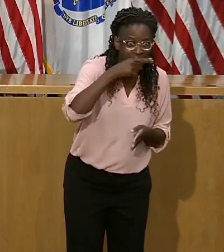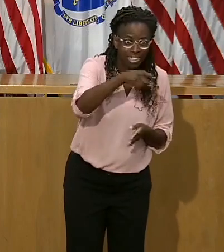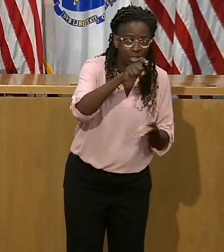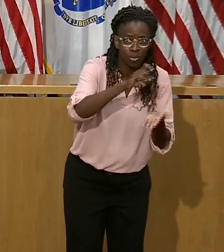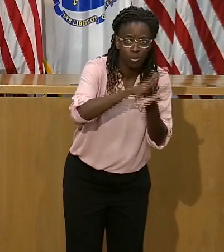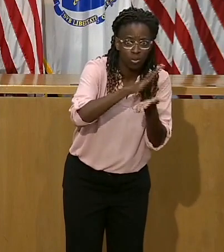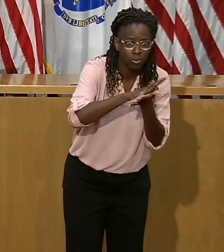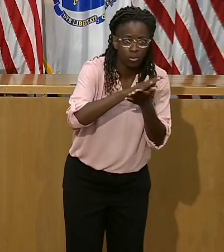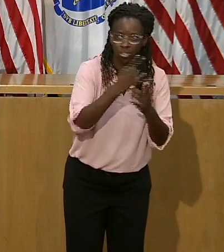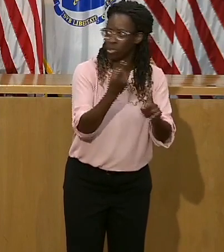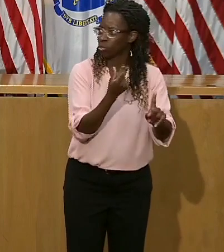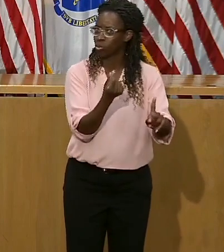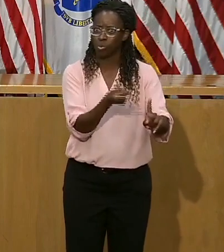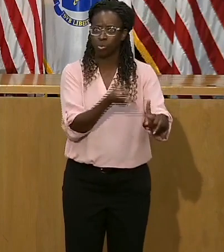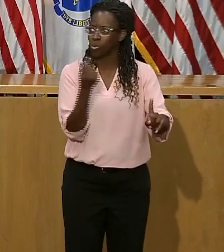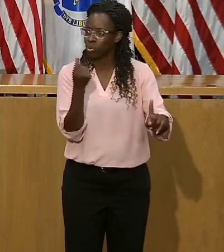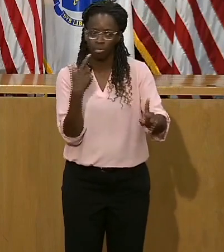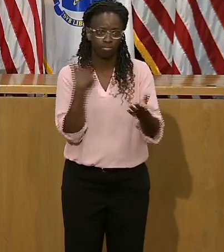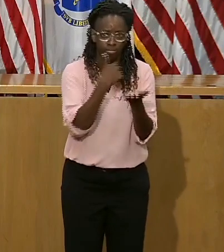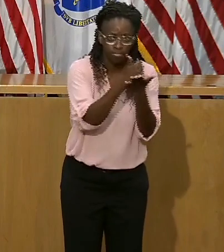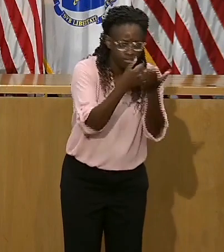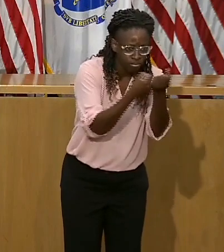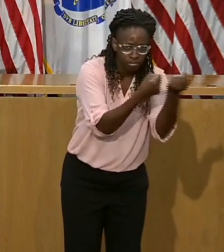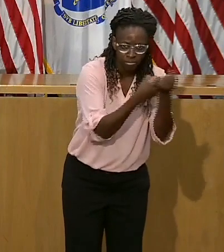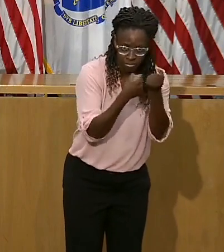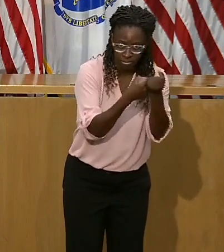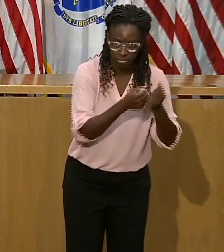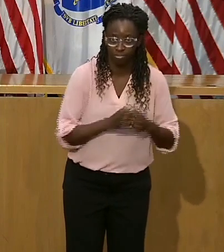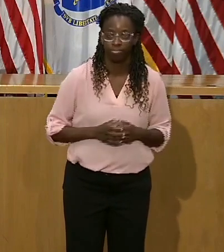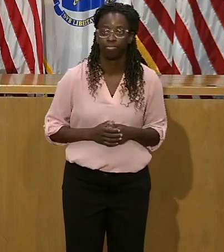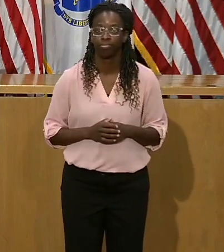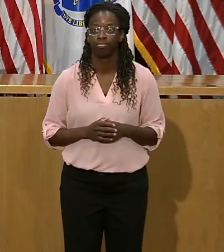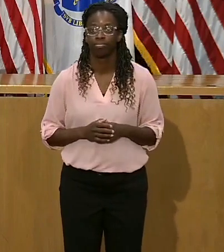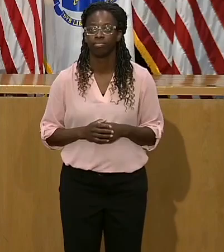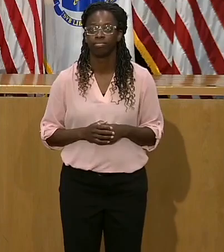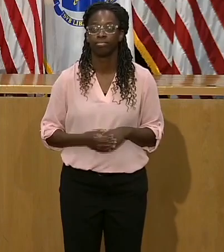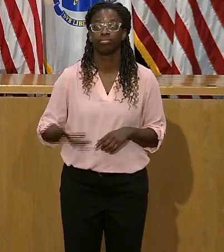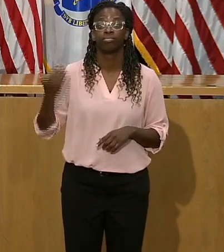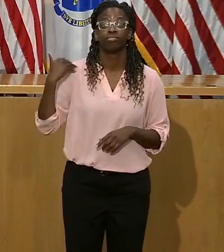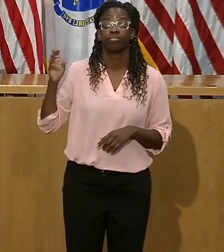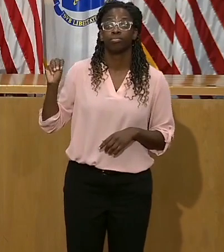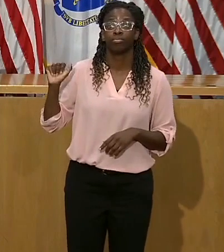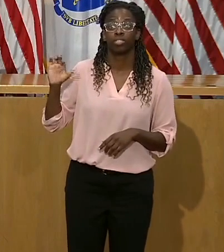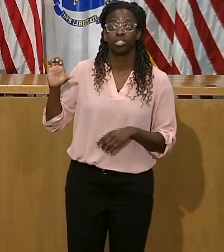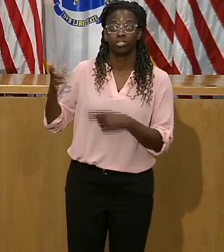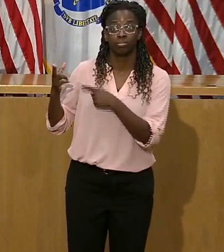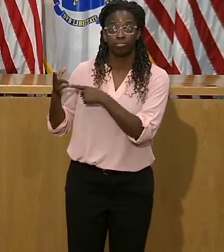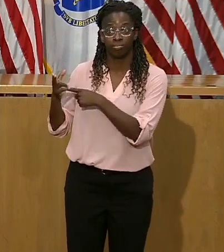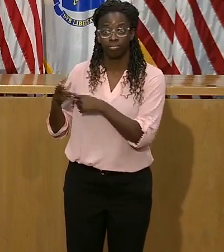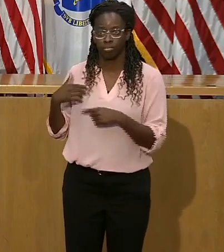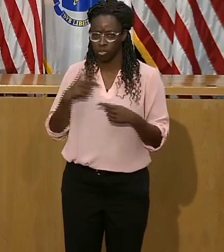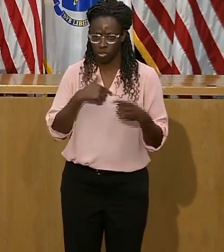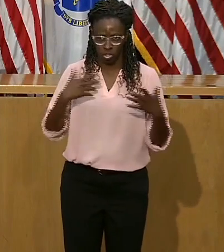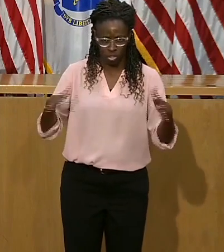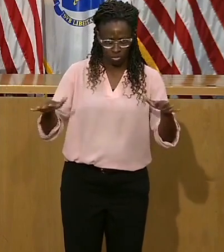recover. Starting in March, we began convening community-based small business support organizations on a weekly basis to